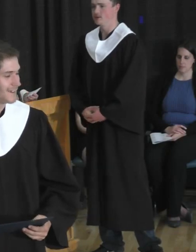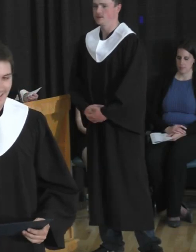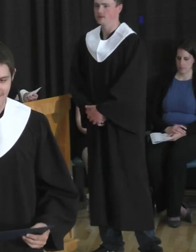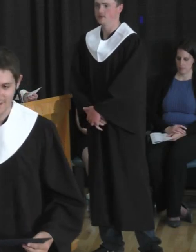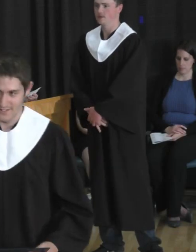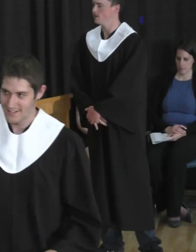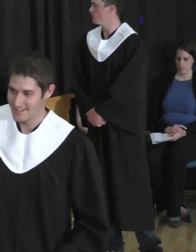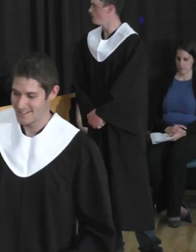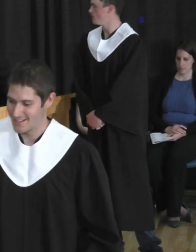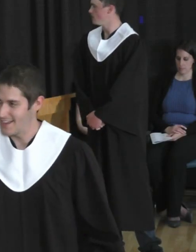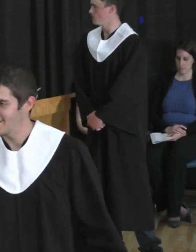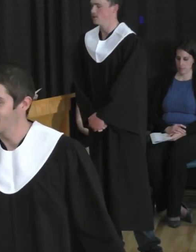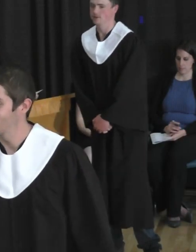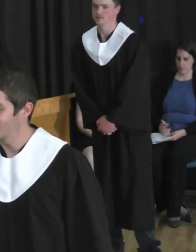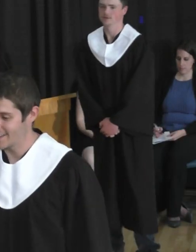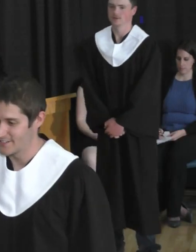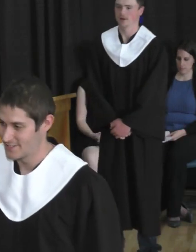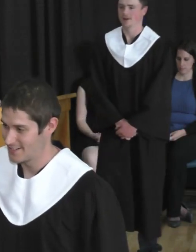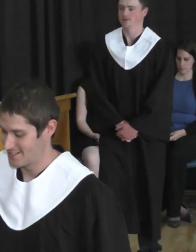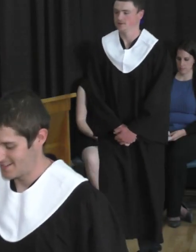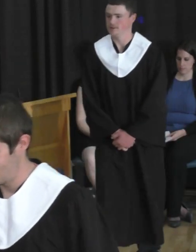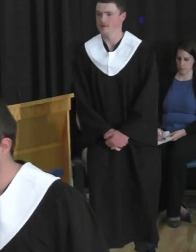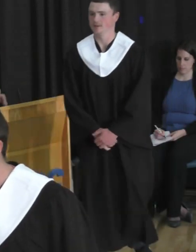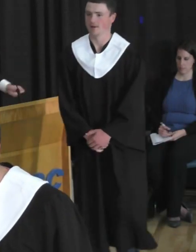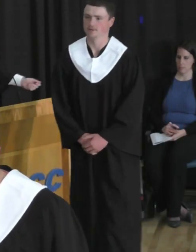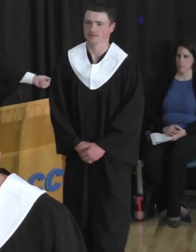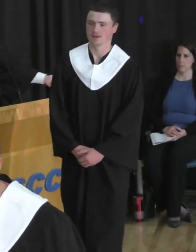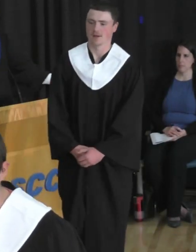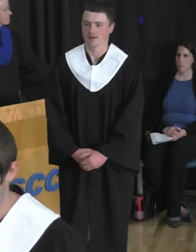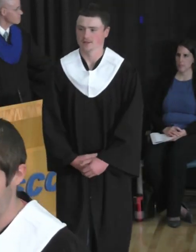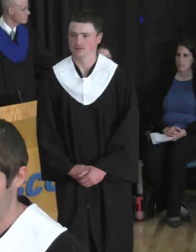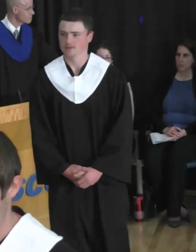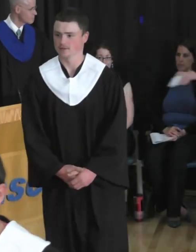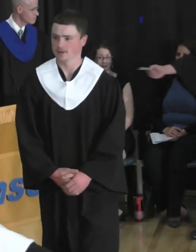Liam Richards.